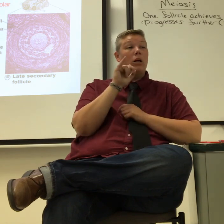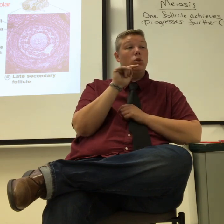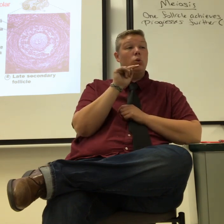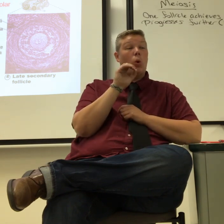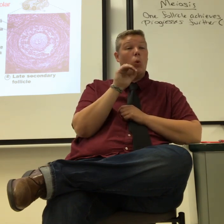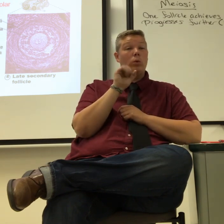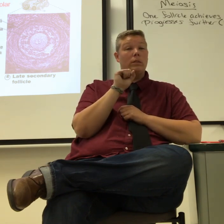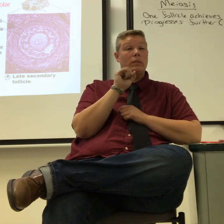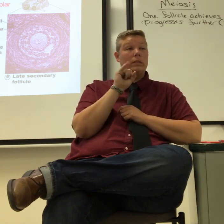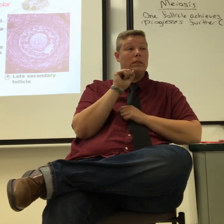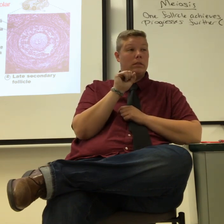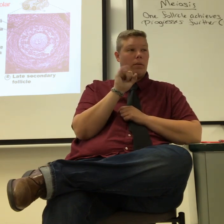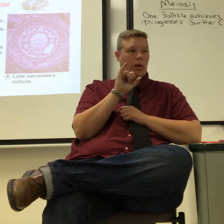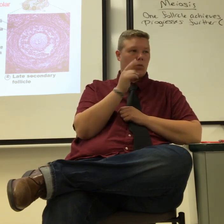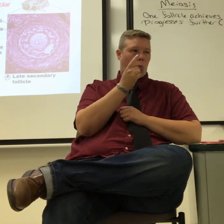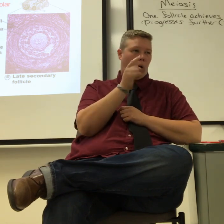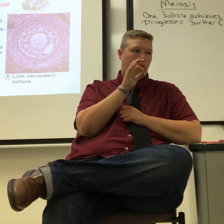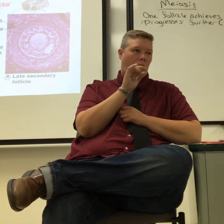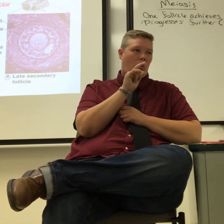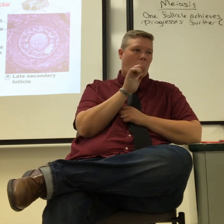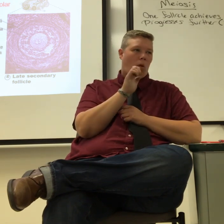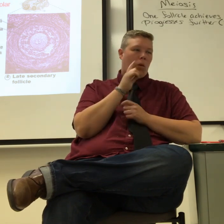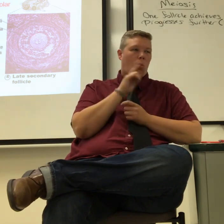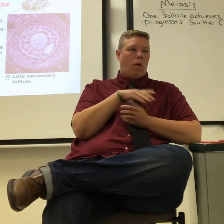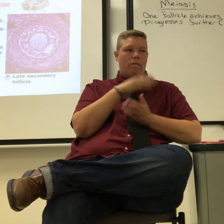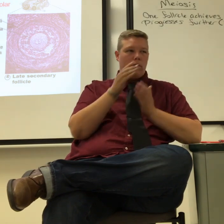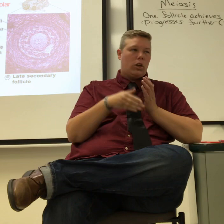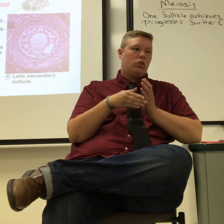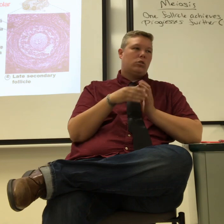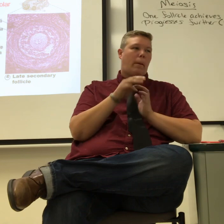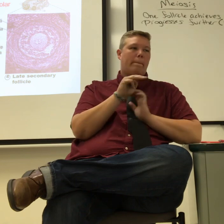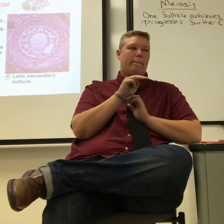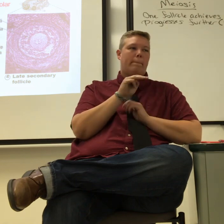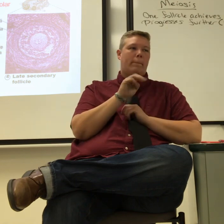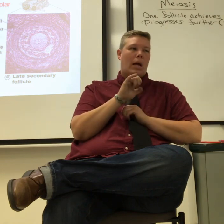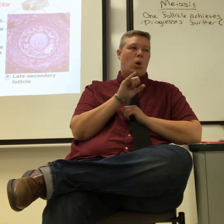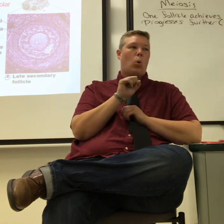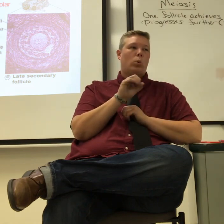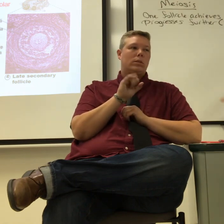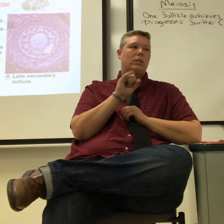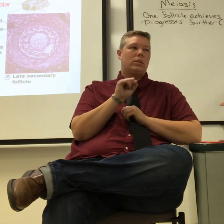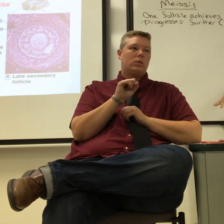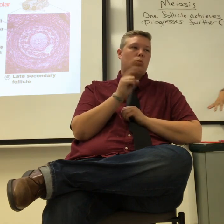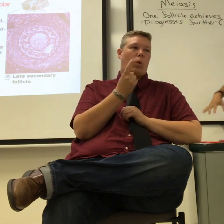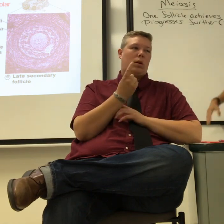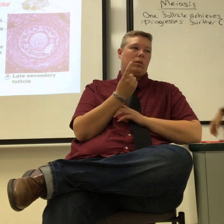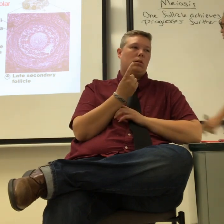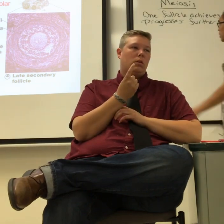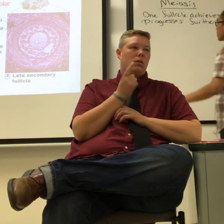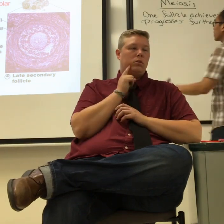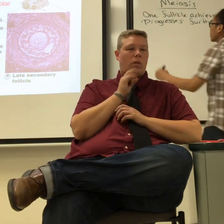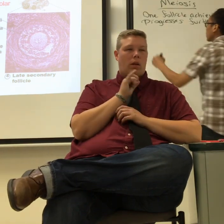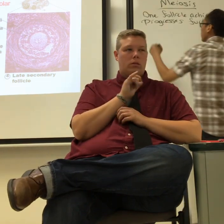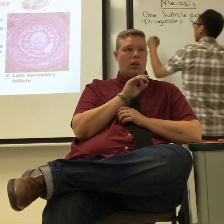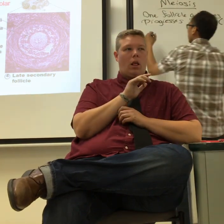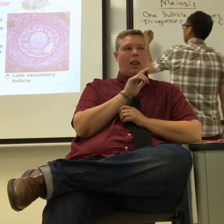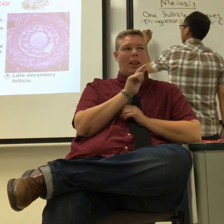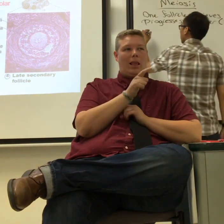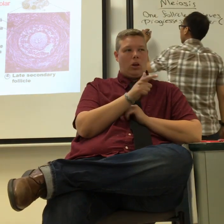one follicle that will finish meiosis 1 when you're in late secondary going into Graphian.